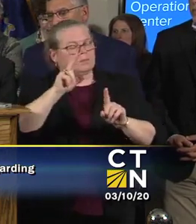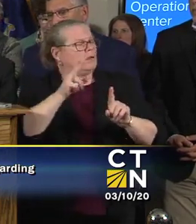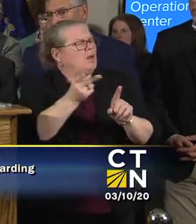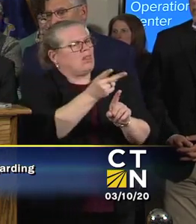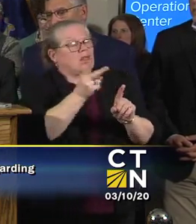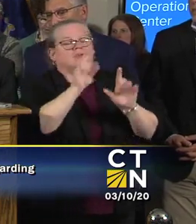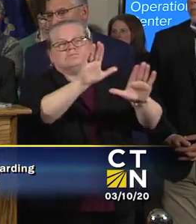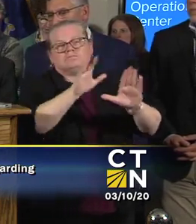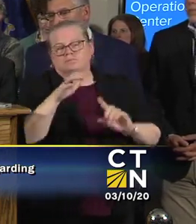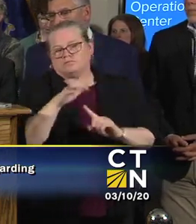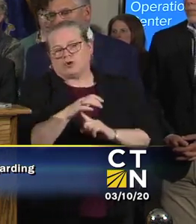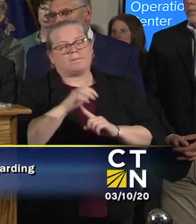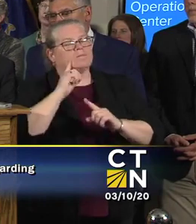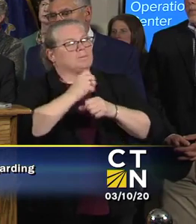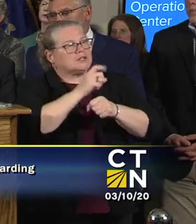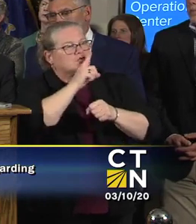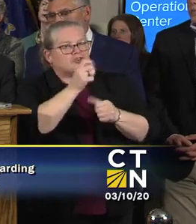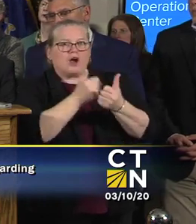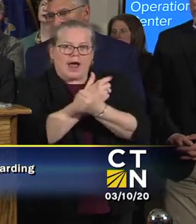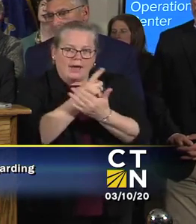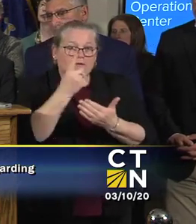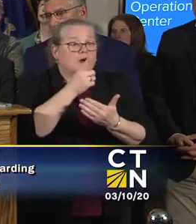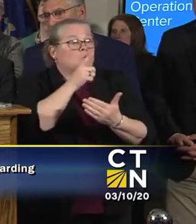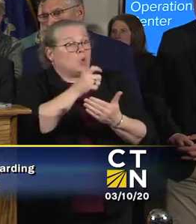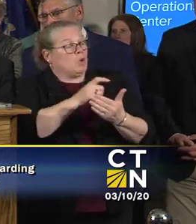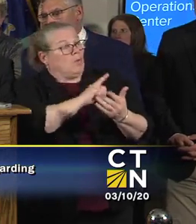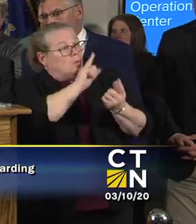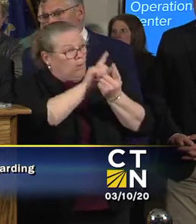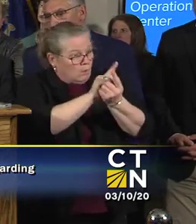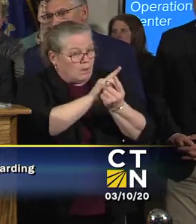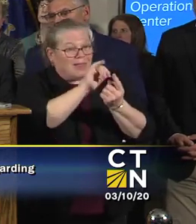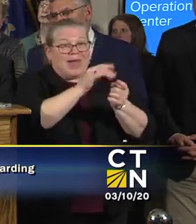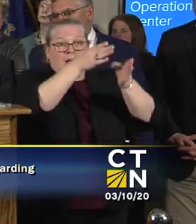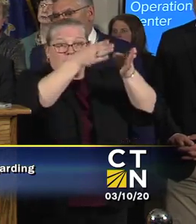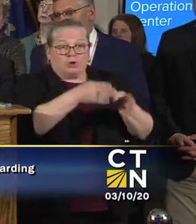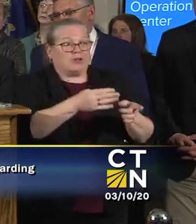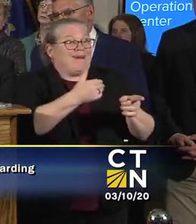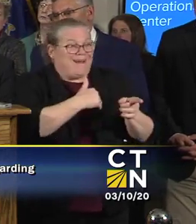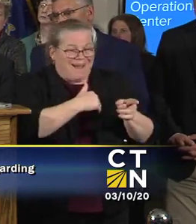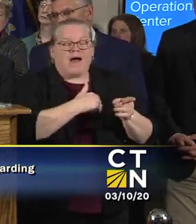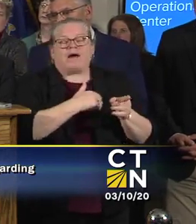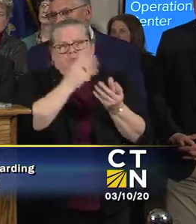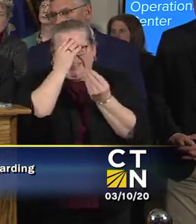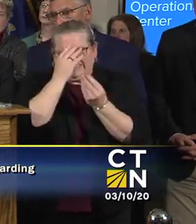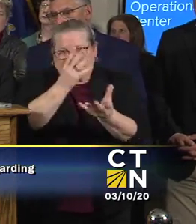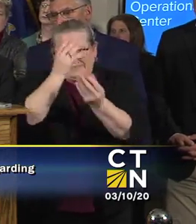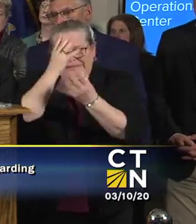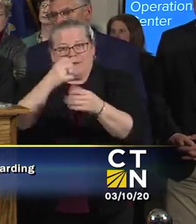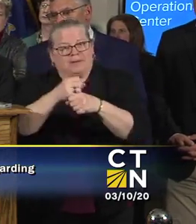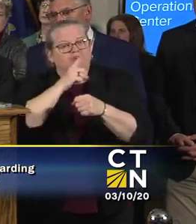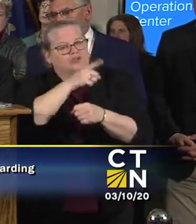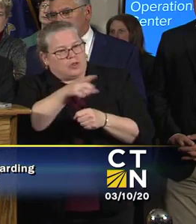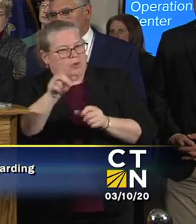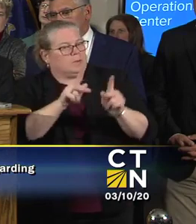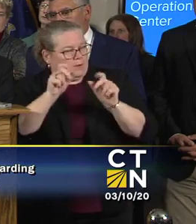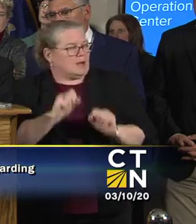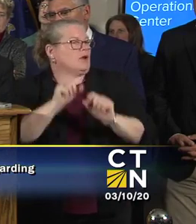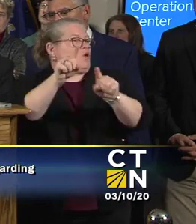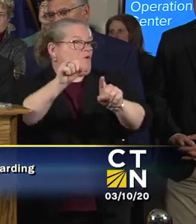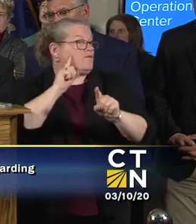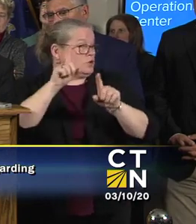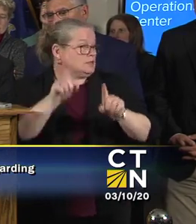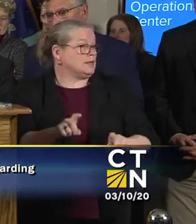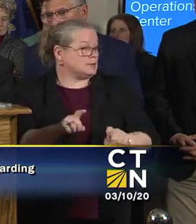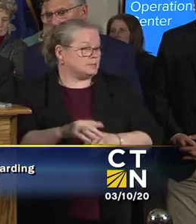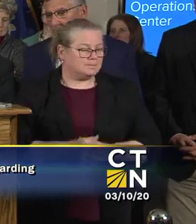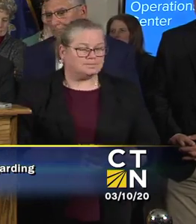notified in regards to becoming in contact with someone who's COVID-19 positive and getting in to get their testing and their sampling.